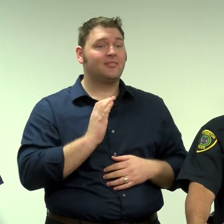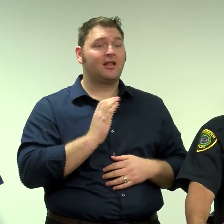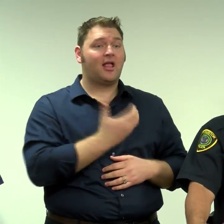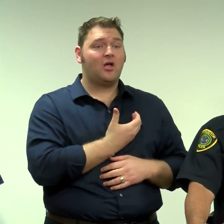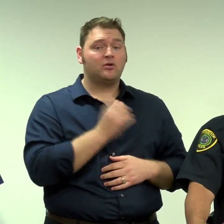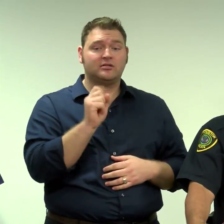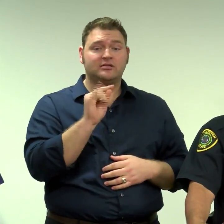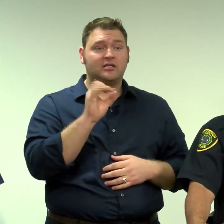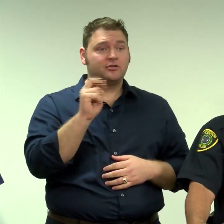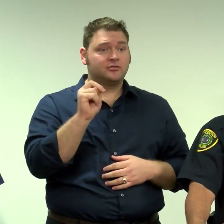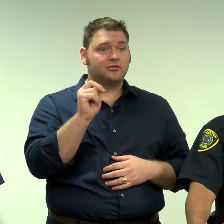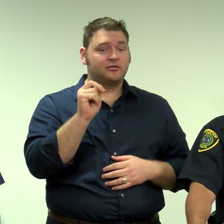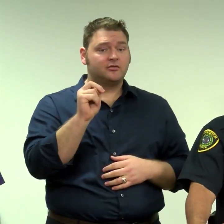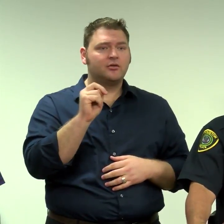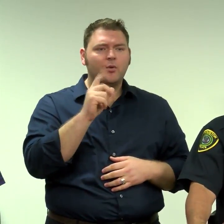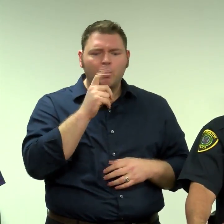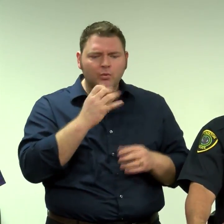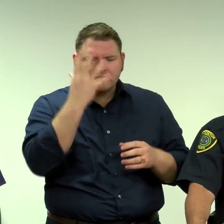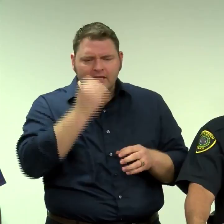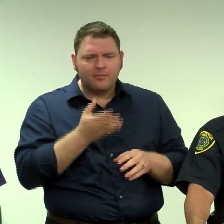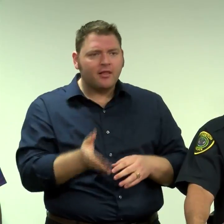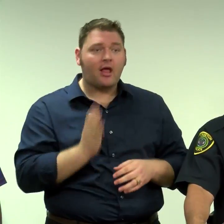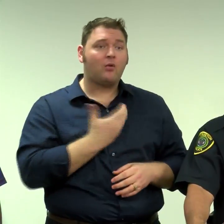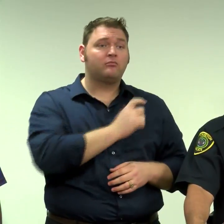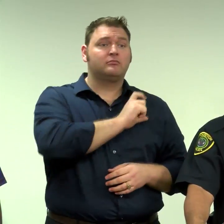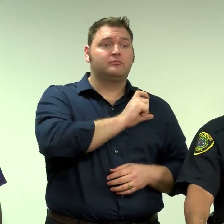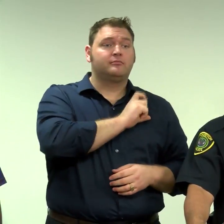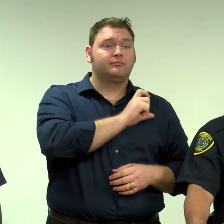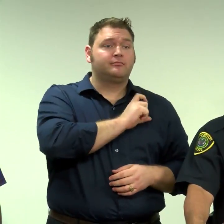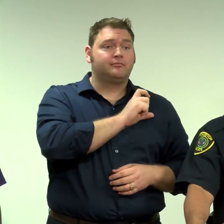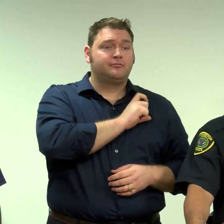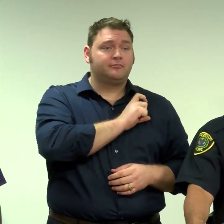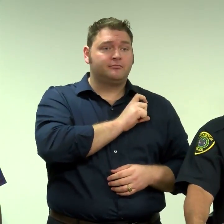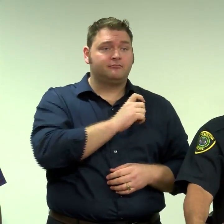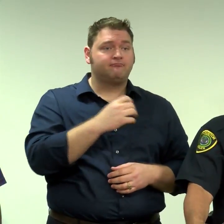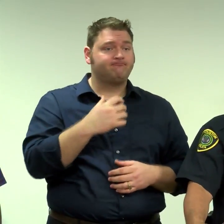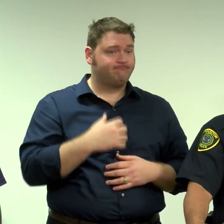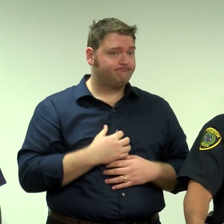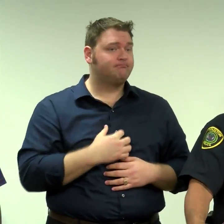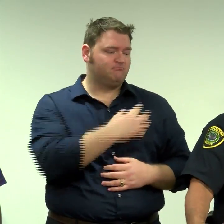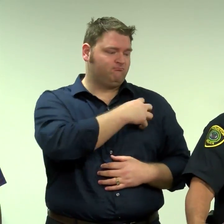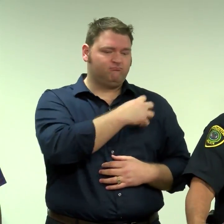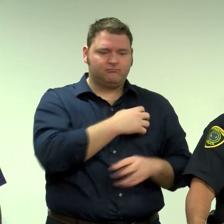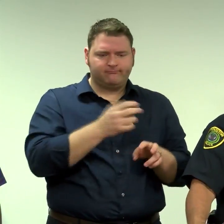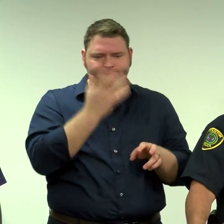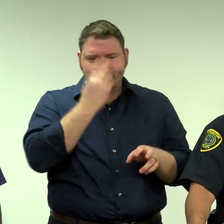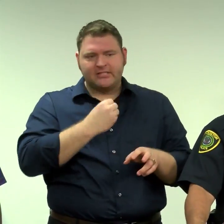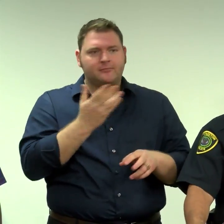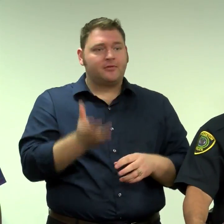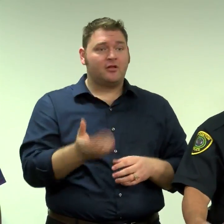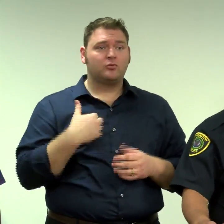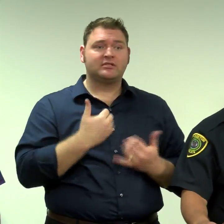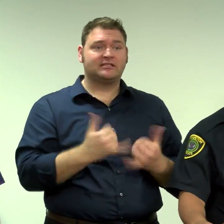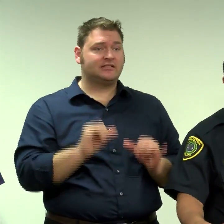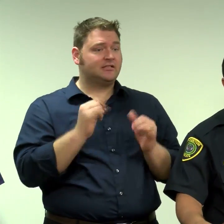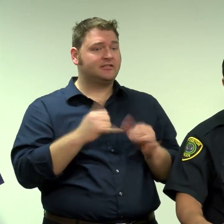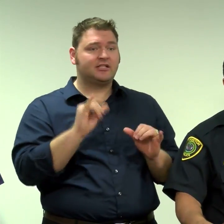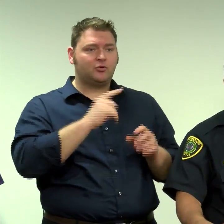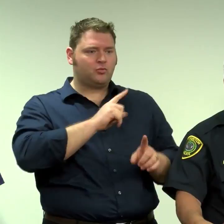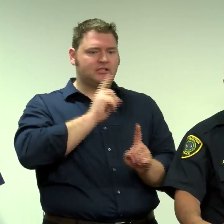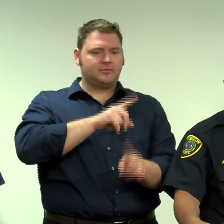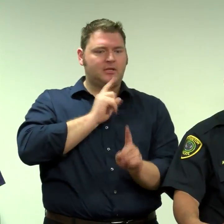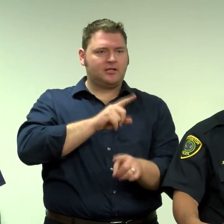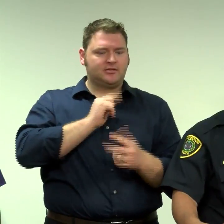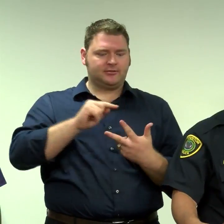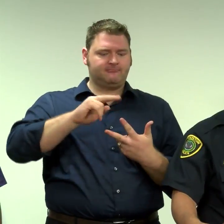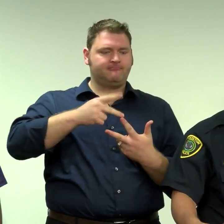stations throughout the response phase. We are still in the response phase, and we probably will not be moving towards recovery for a matter of a